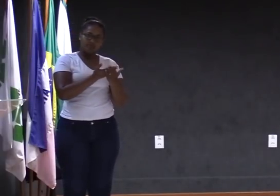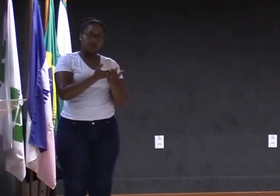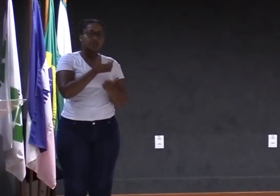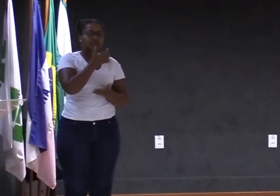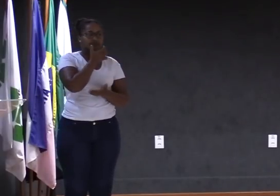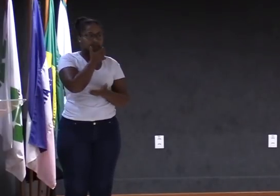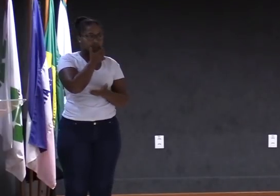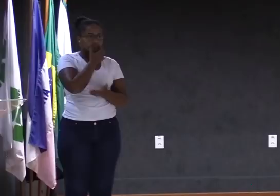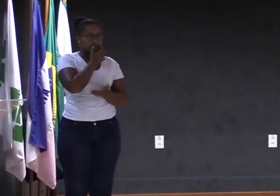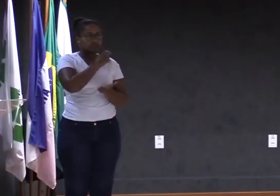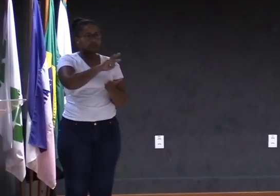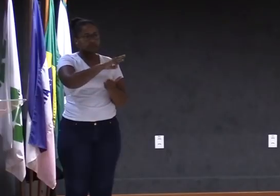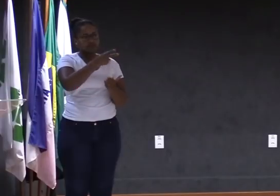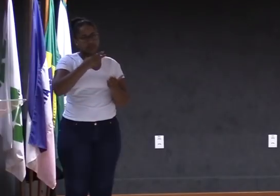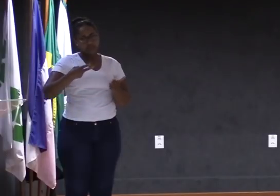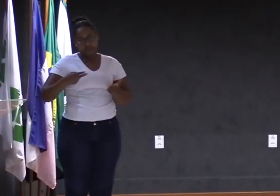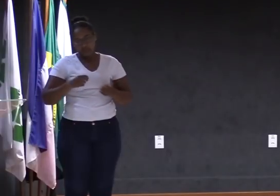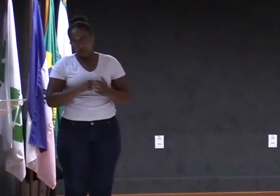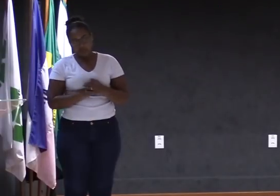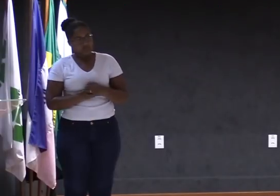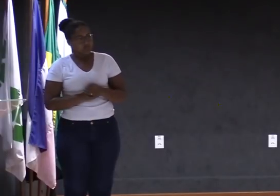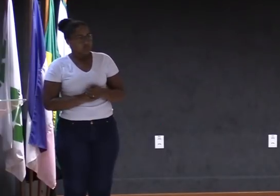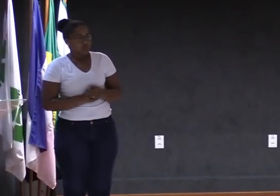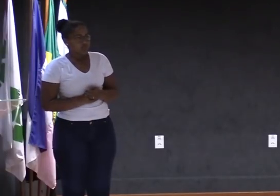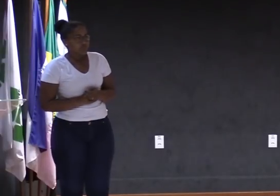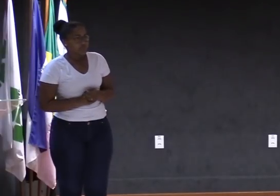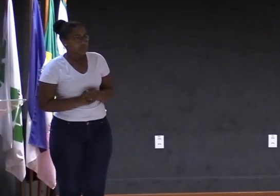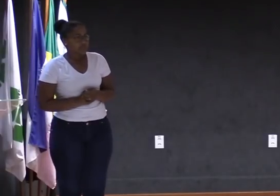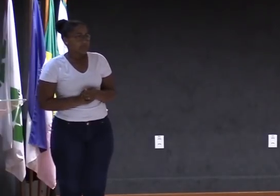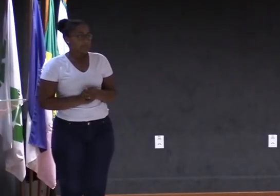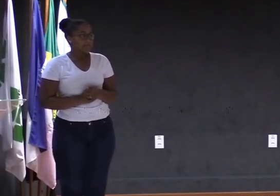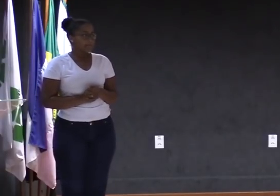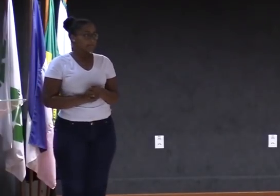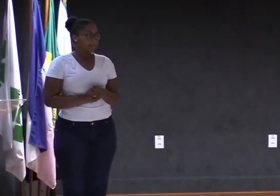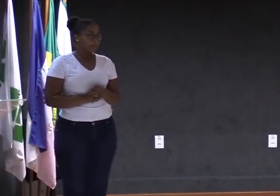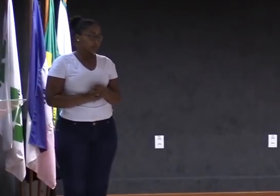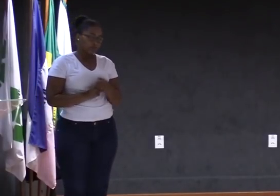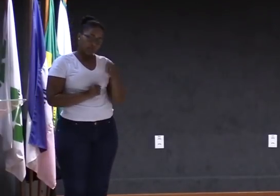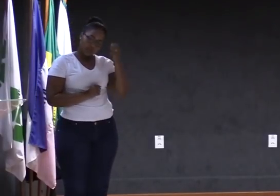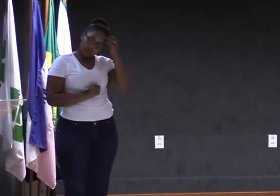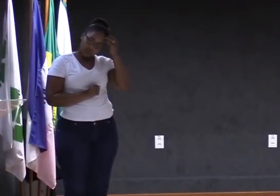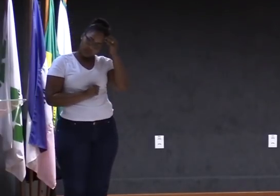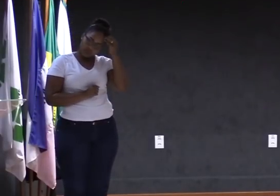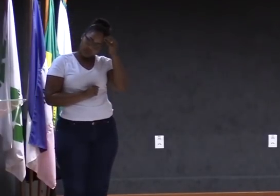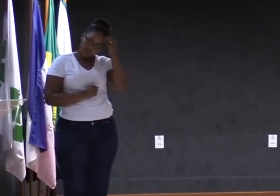Related to theory itself. It doesn't separate.